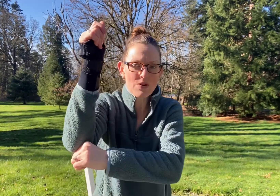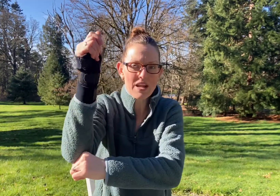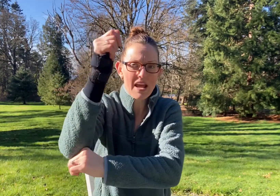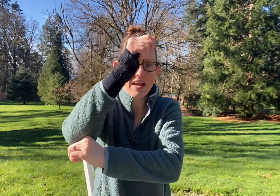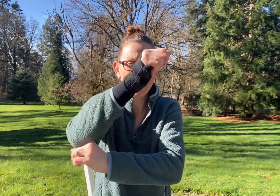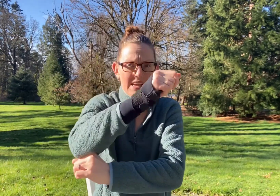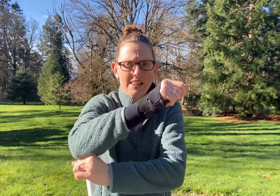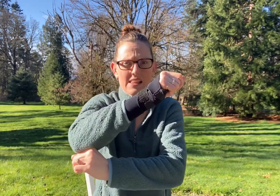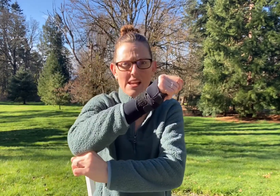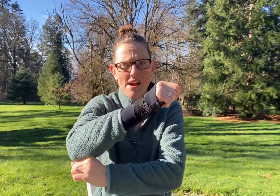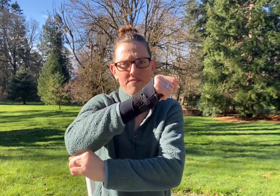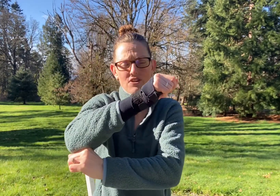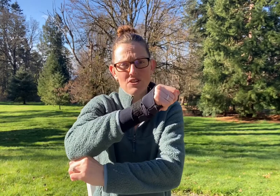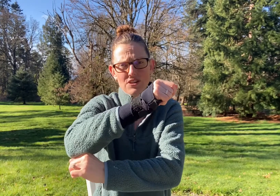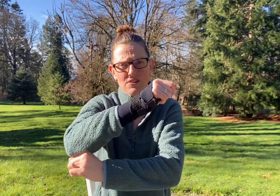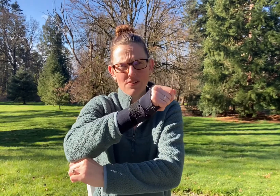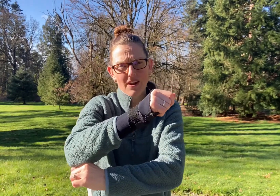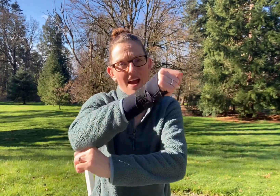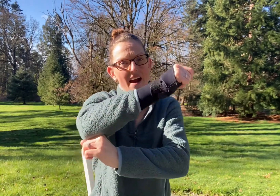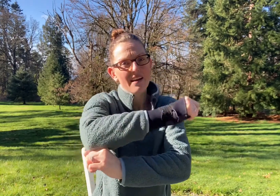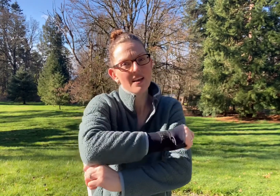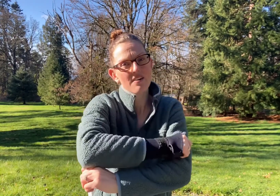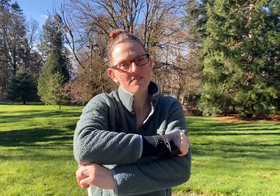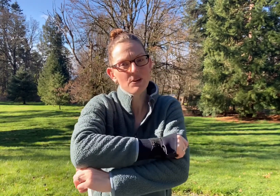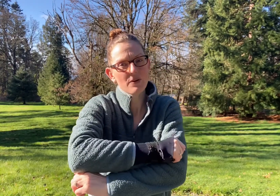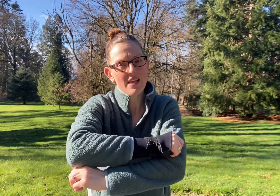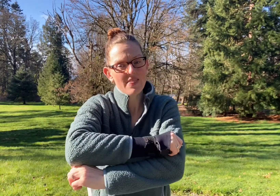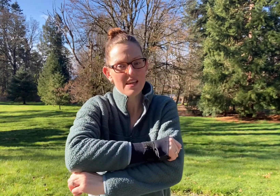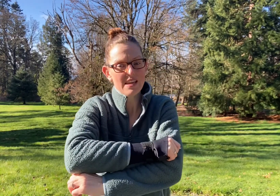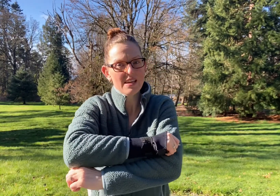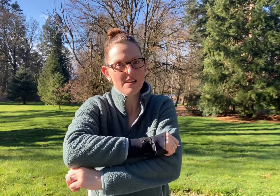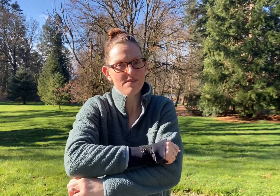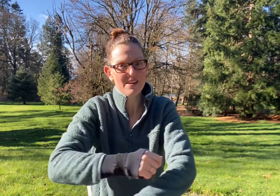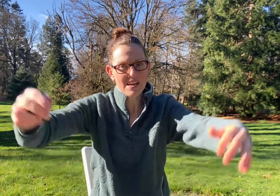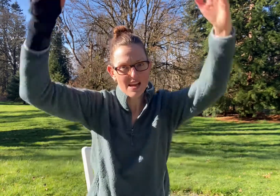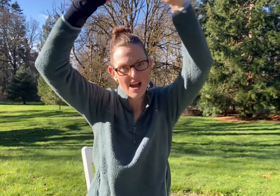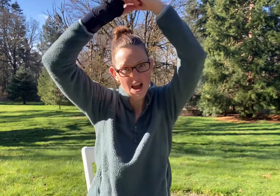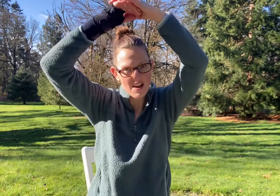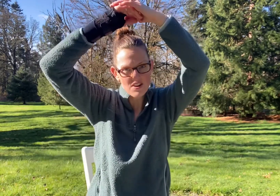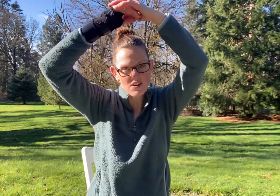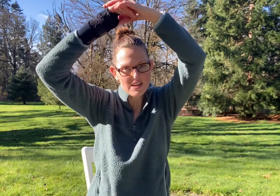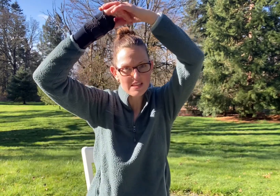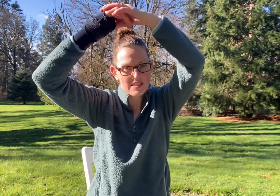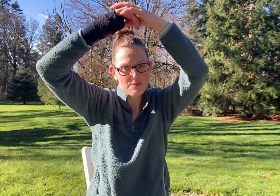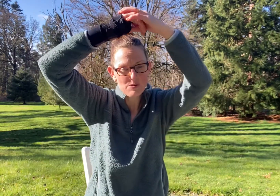morning and in the afternoon. I love you in the evening underneath the moon.